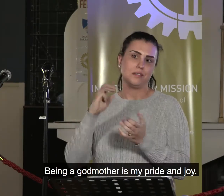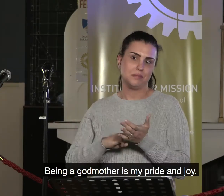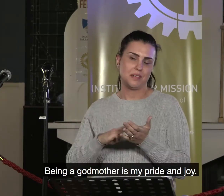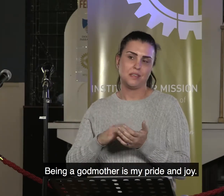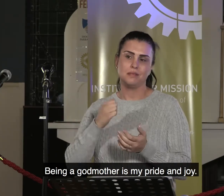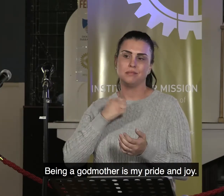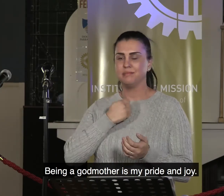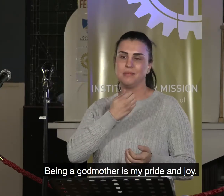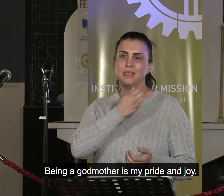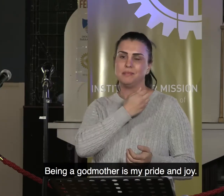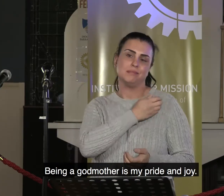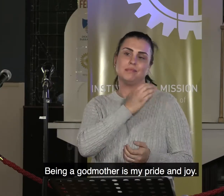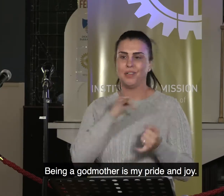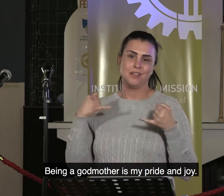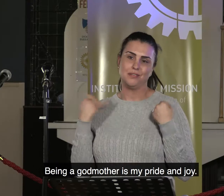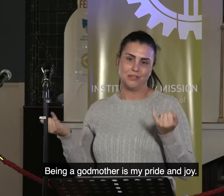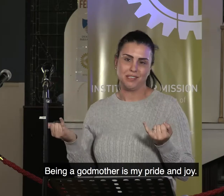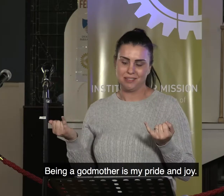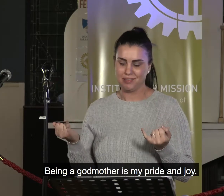Being a godmother is my pride and joy.